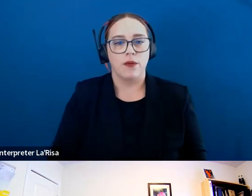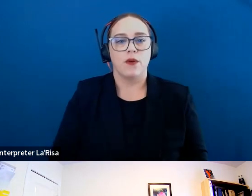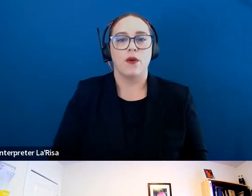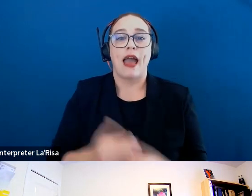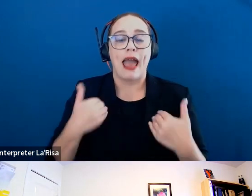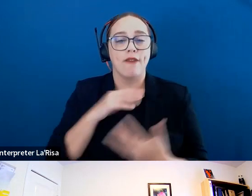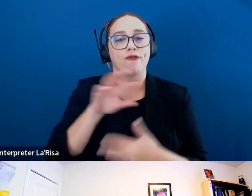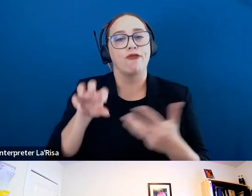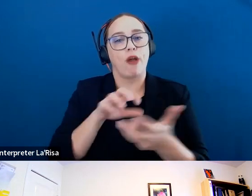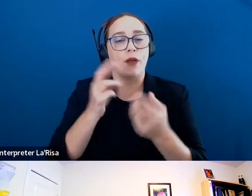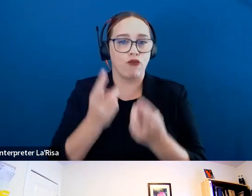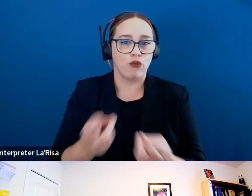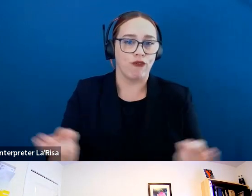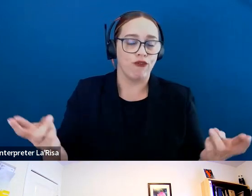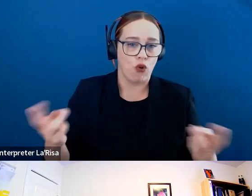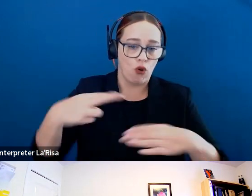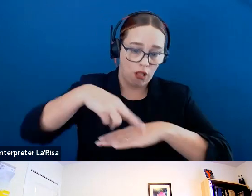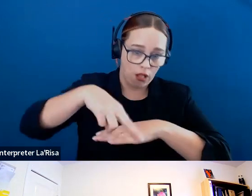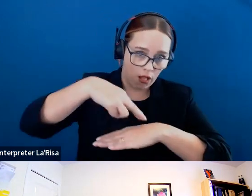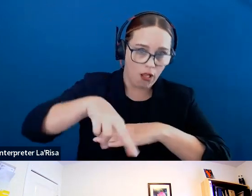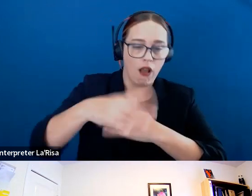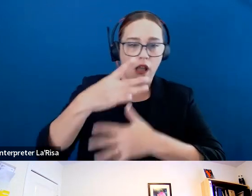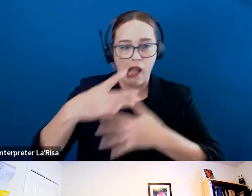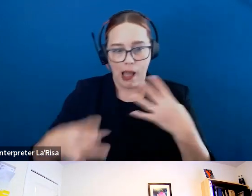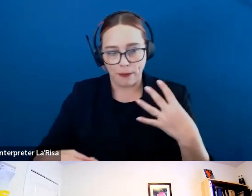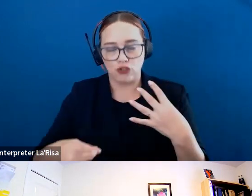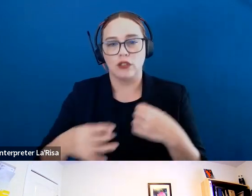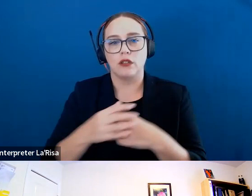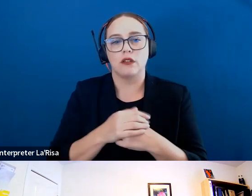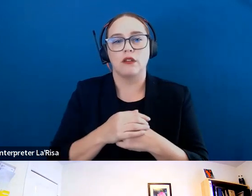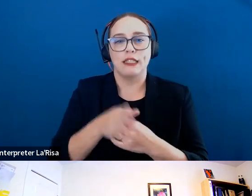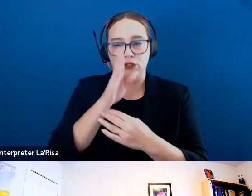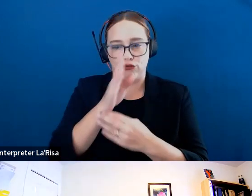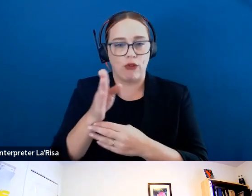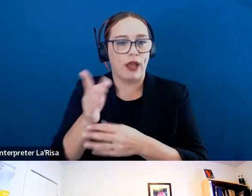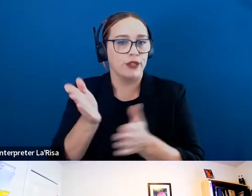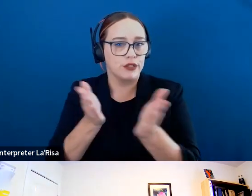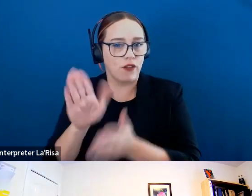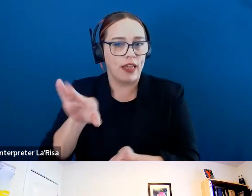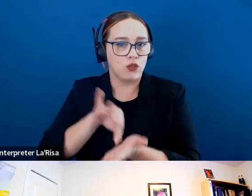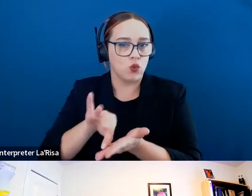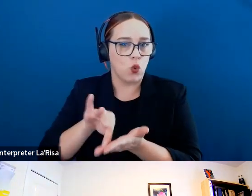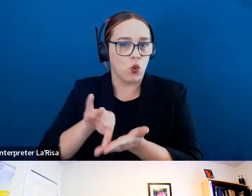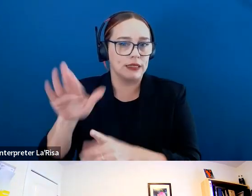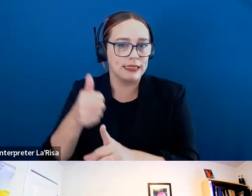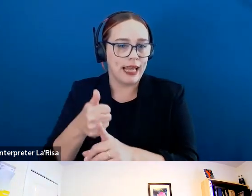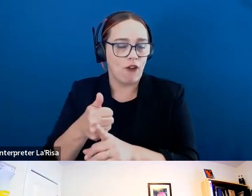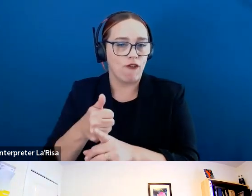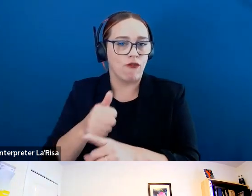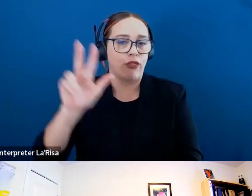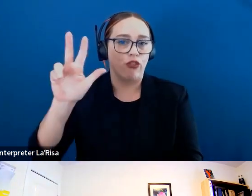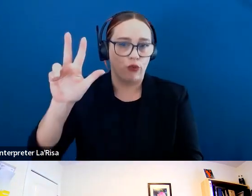referral options and direct services. So they scored themselves on a scale of 1 to 5 as a number